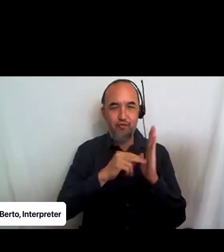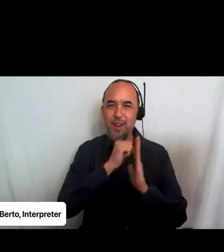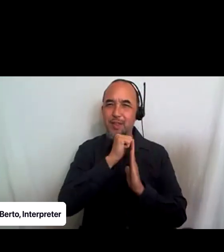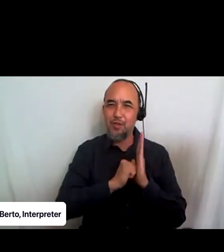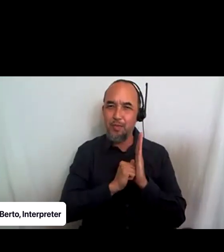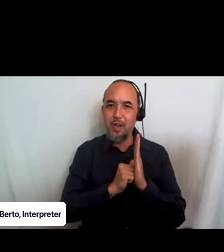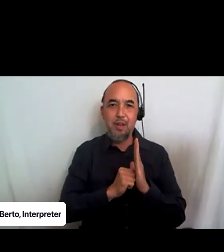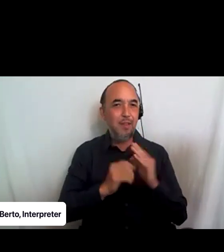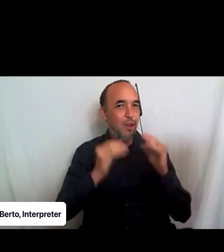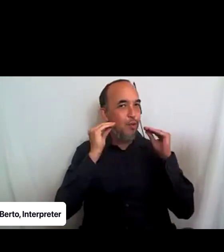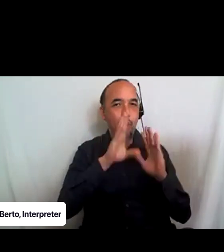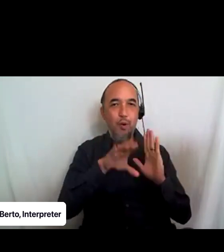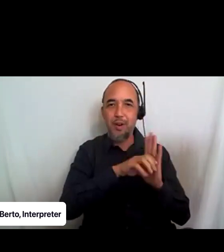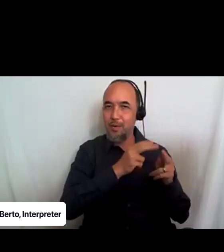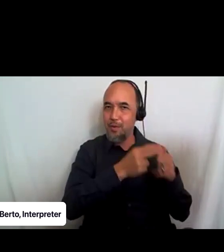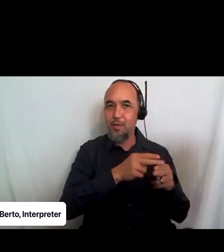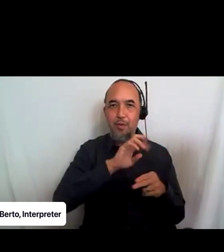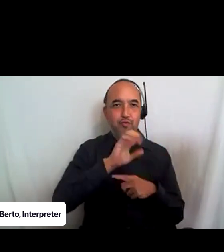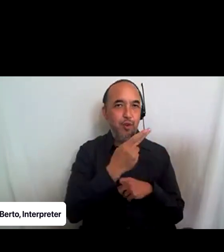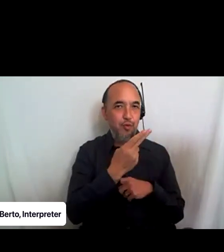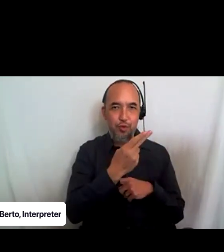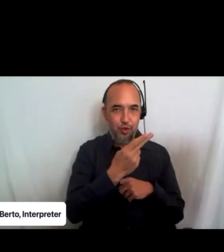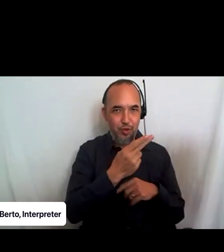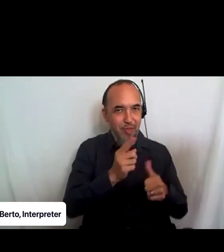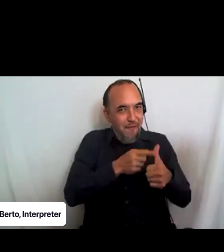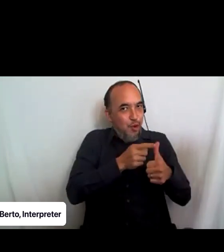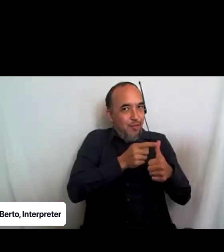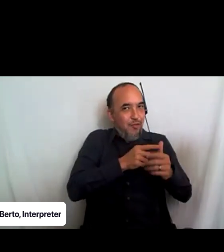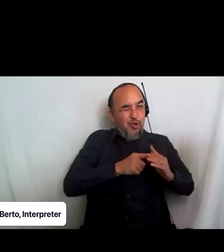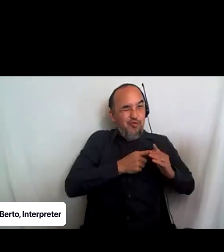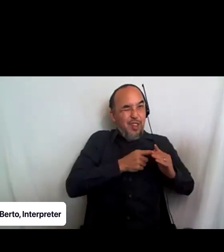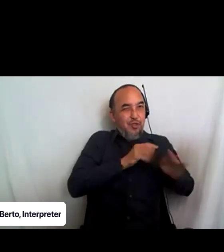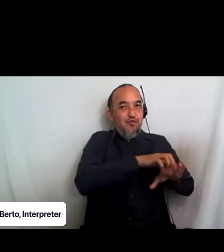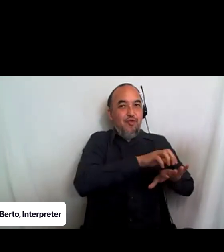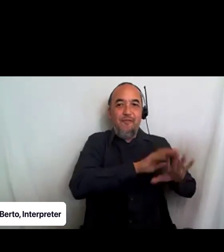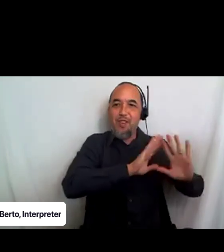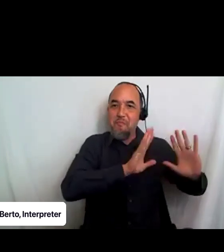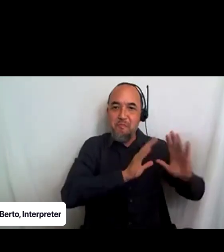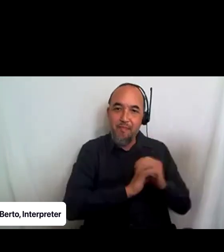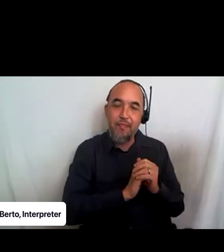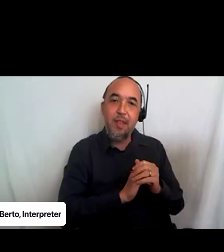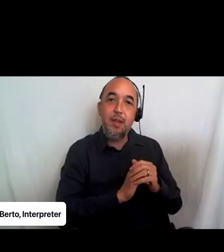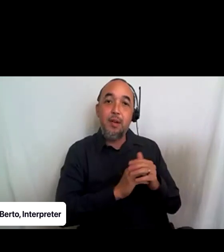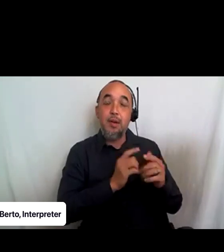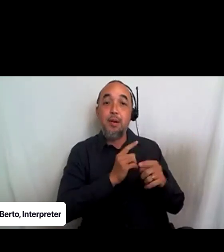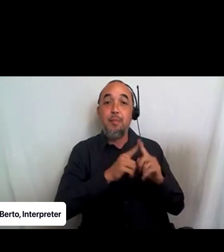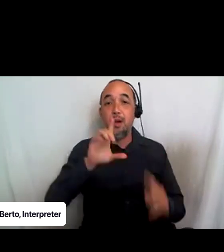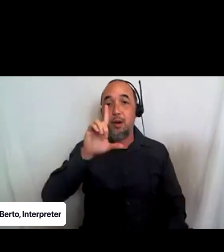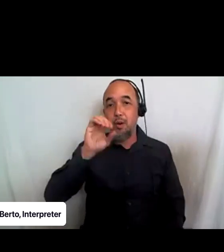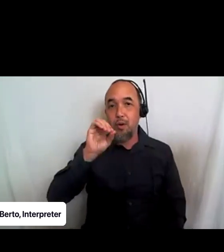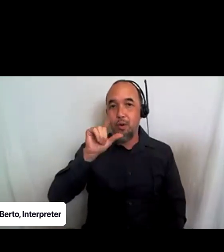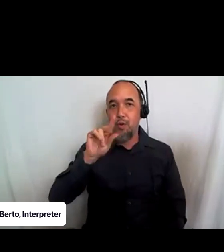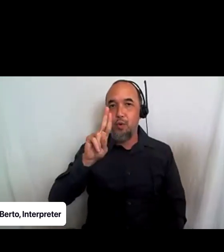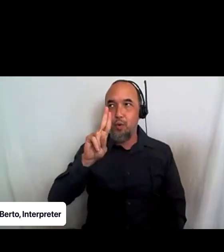called Roach in the very original first draft. But there was Oluwande and there was